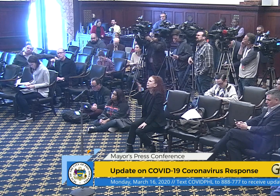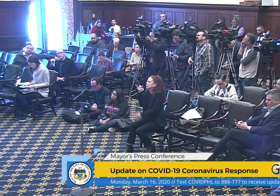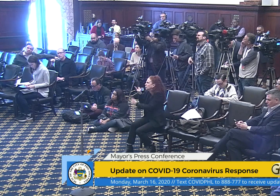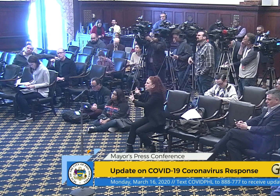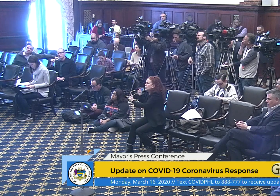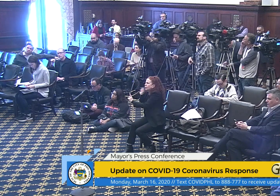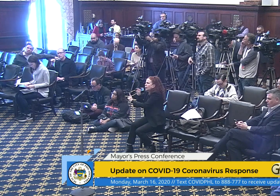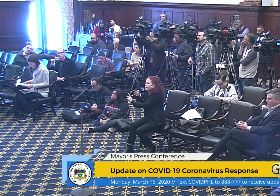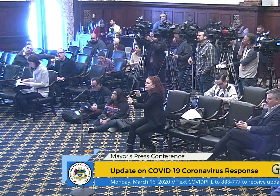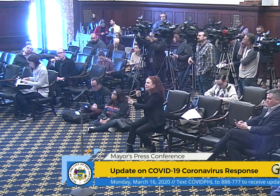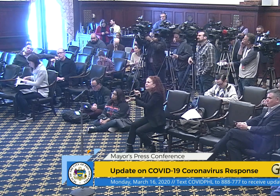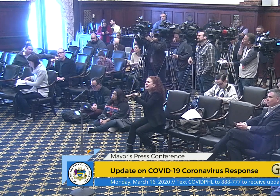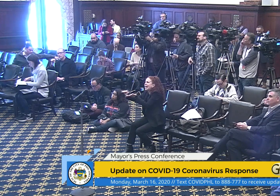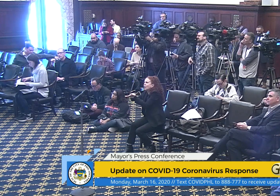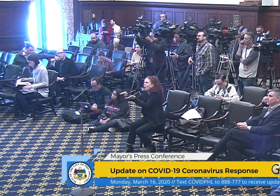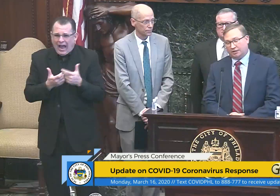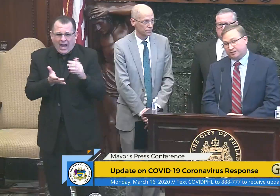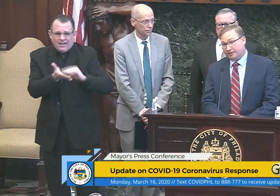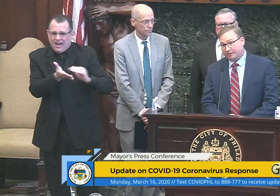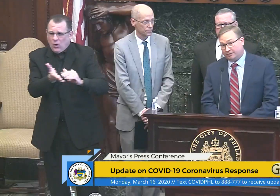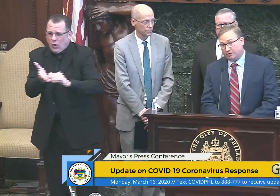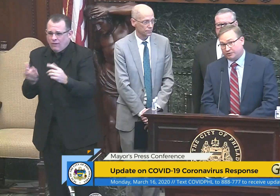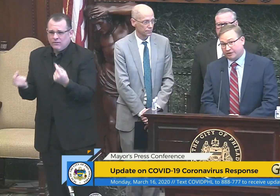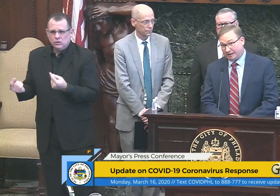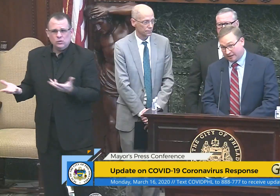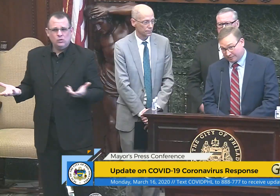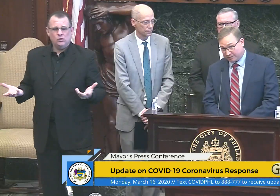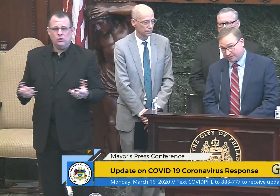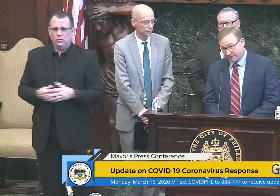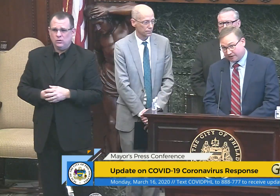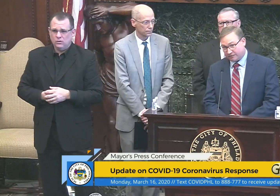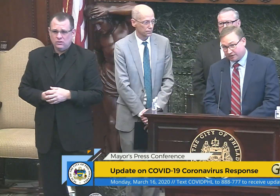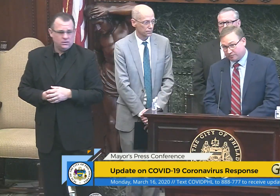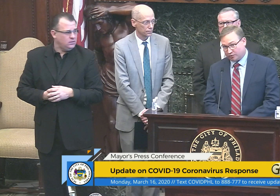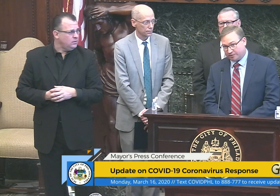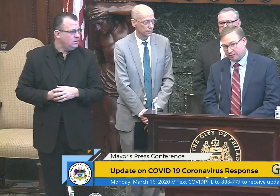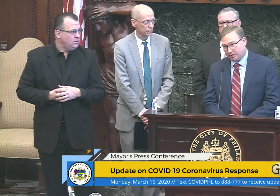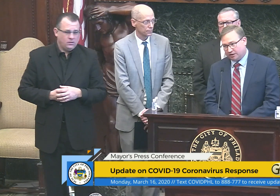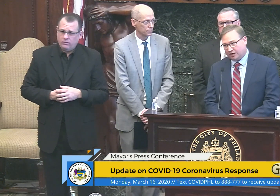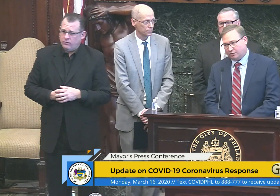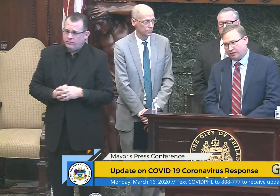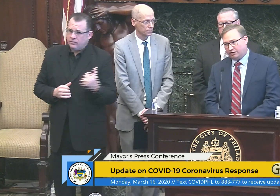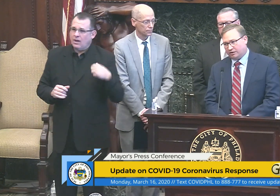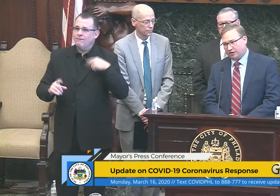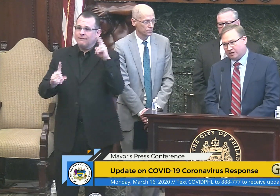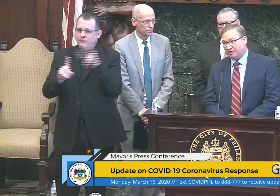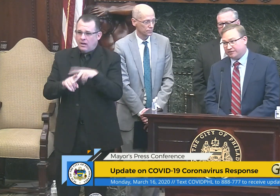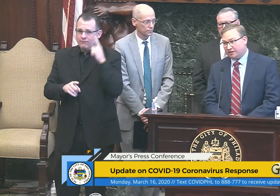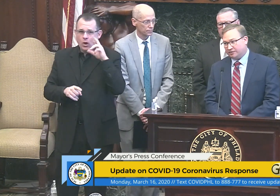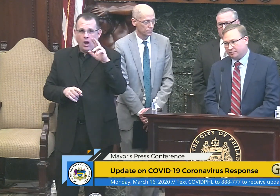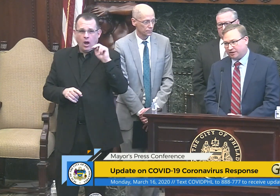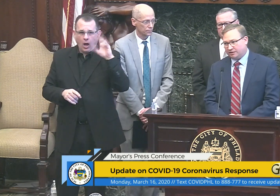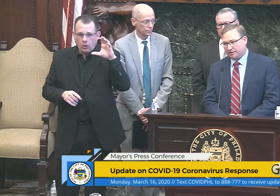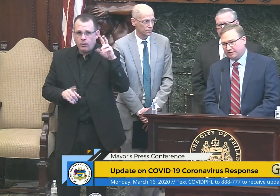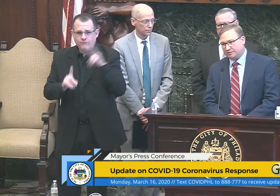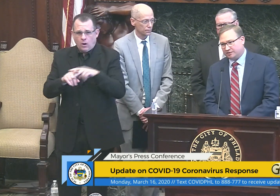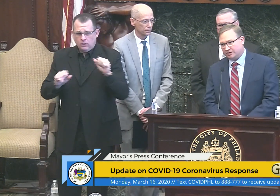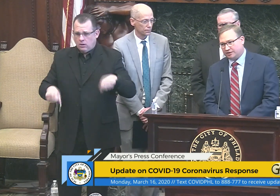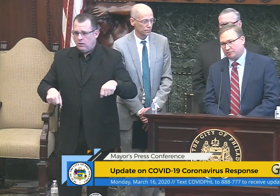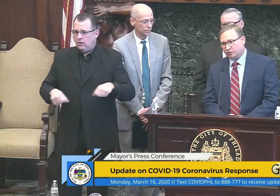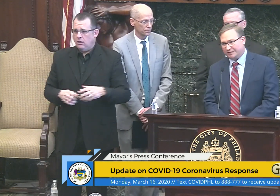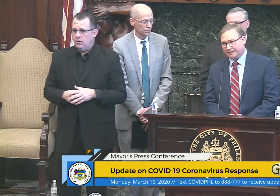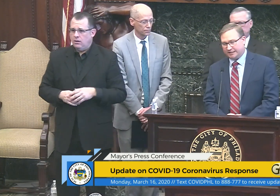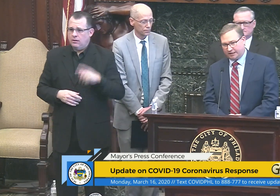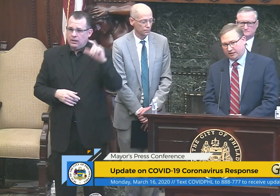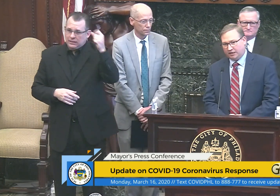should workers do if they're laid off tomorrow? So the worker should absolutely file for unemployment. I believe the governor made an announcement